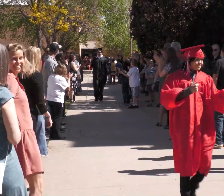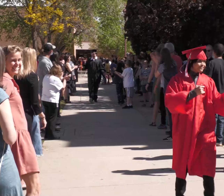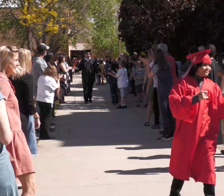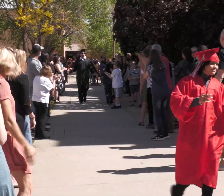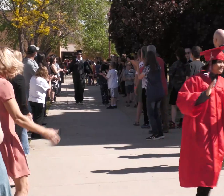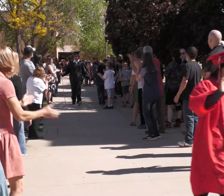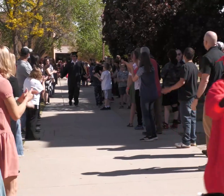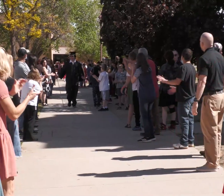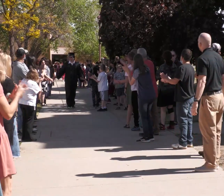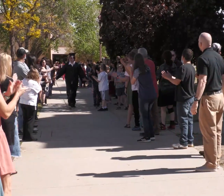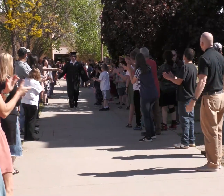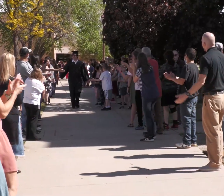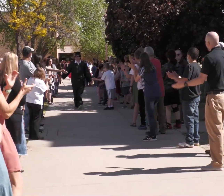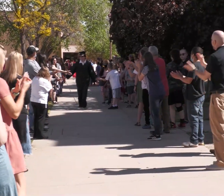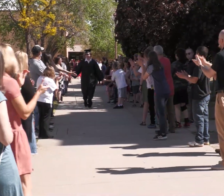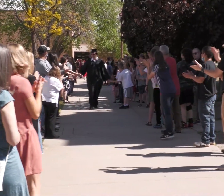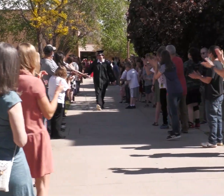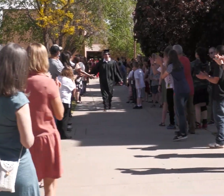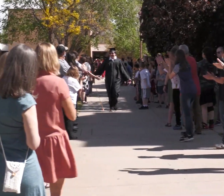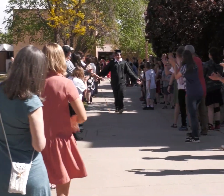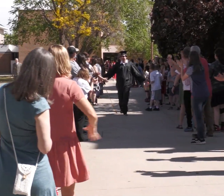Thank Luis Balactos.